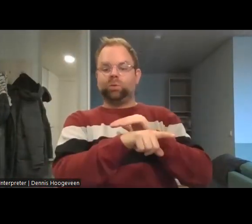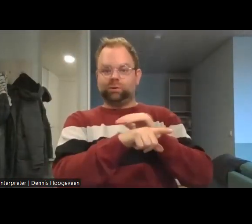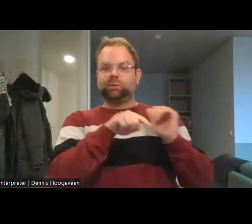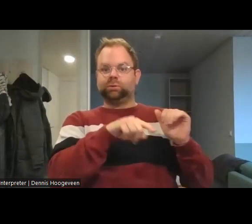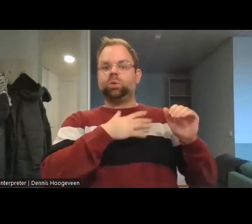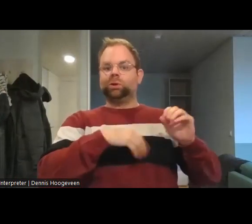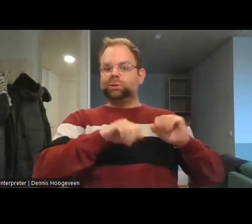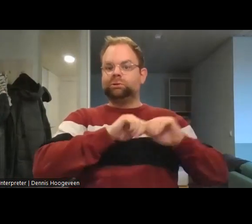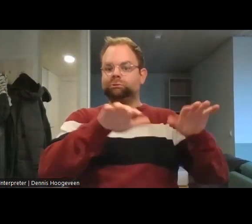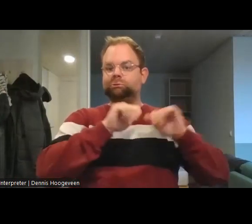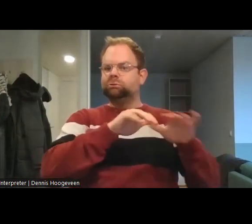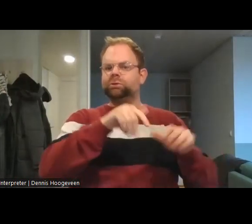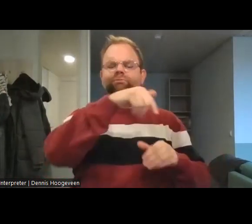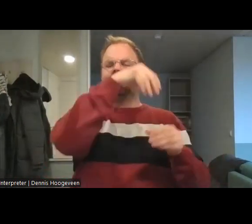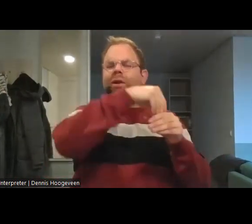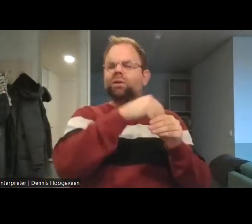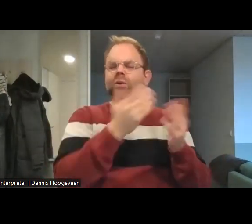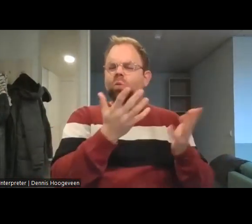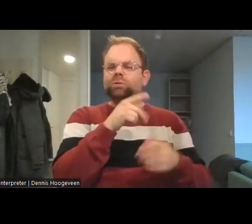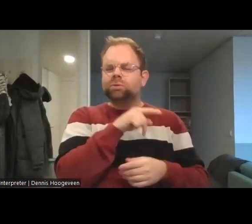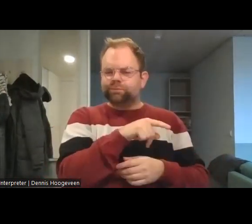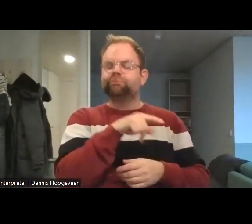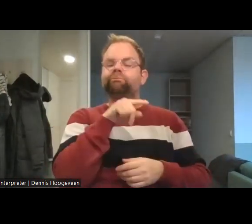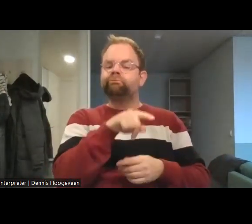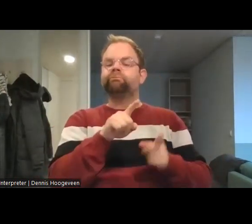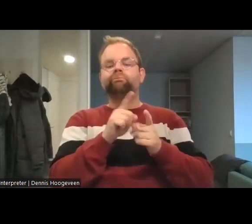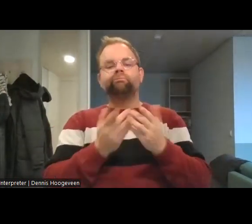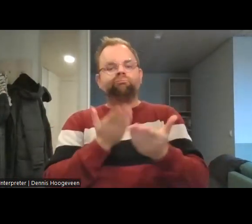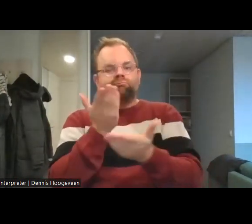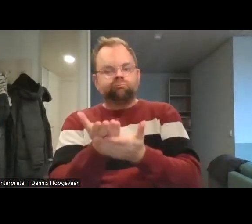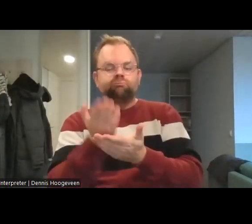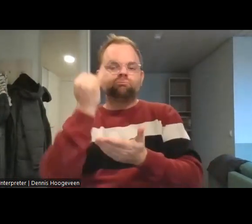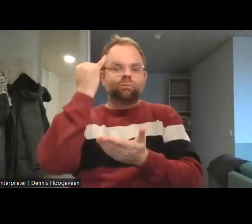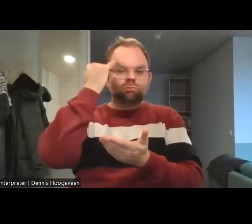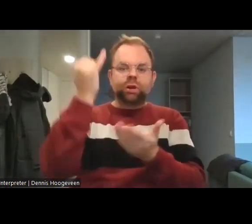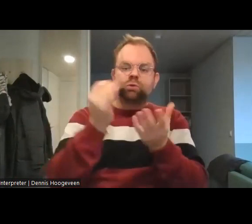and including among them persons with disabilities,